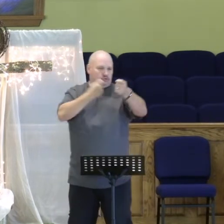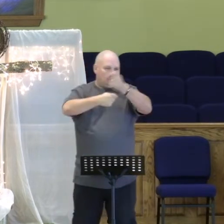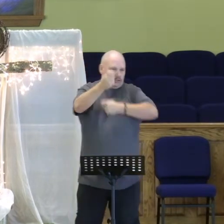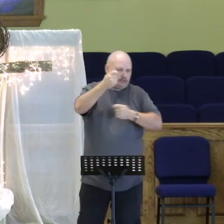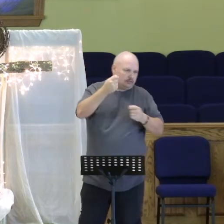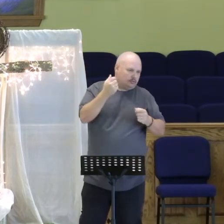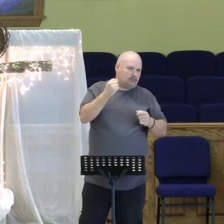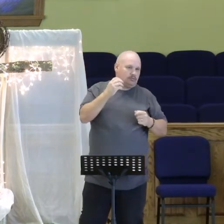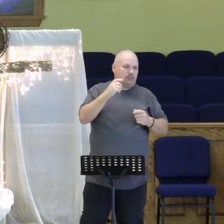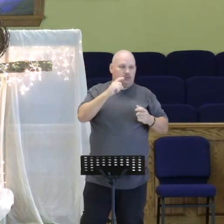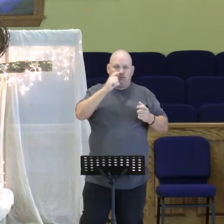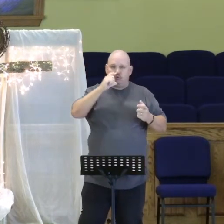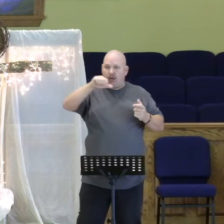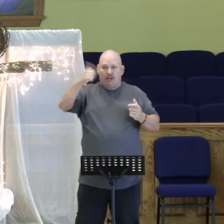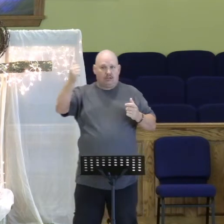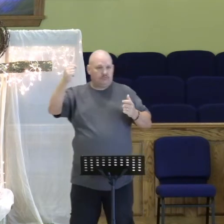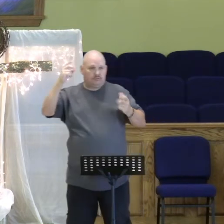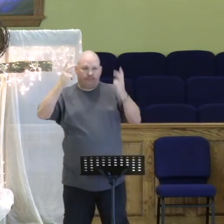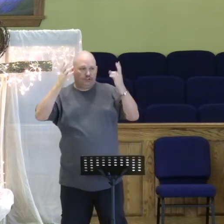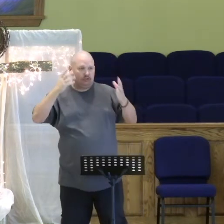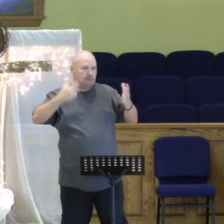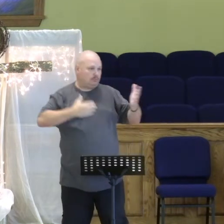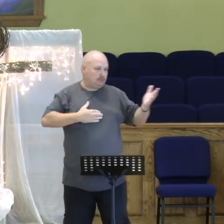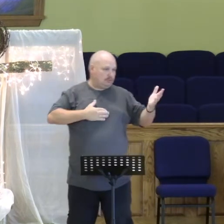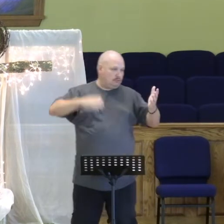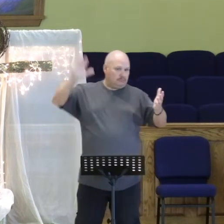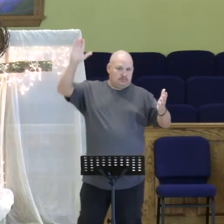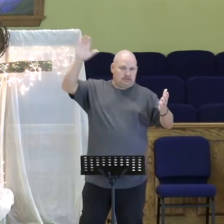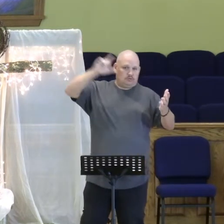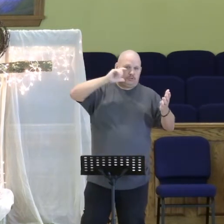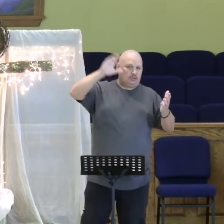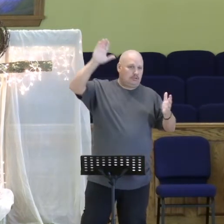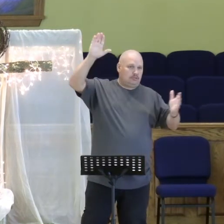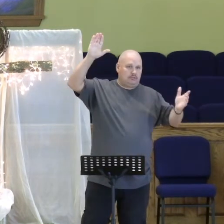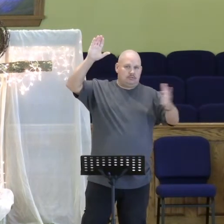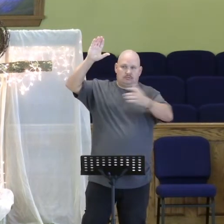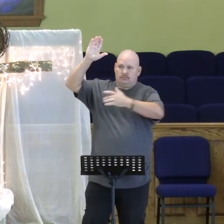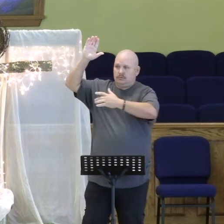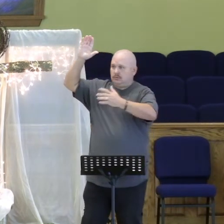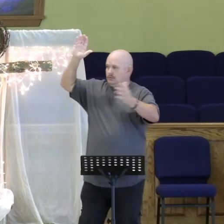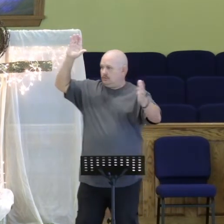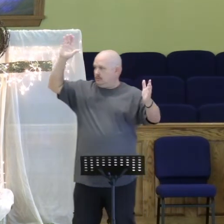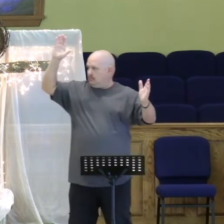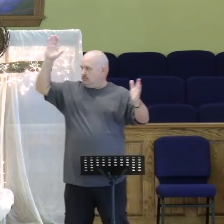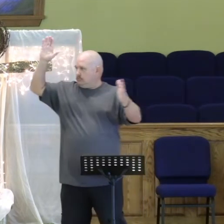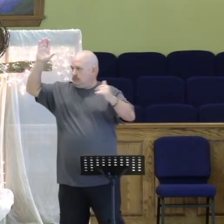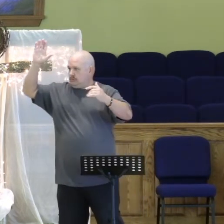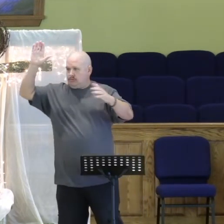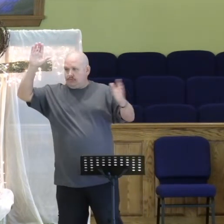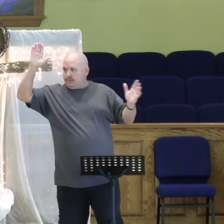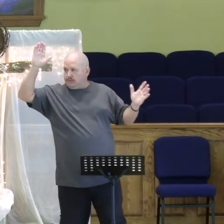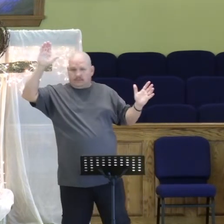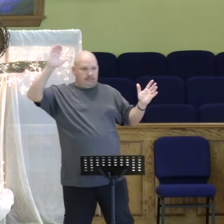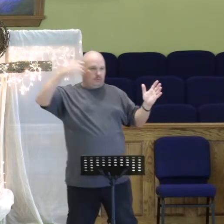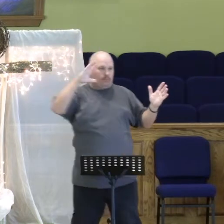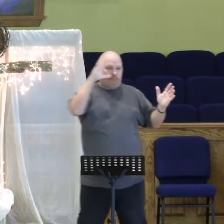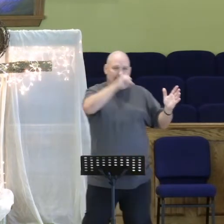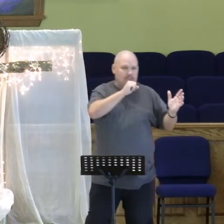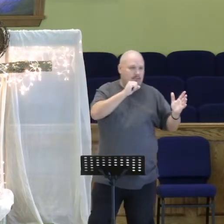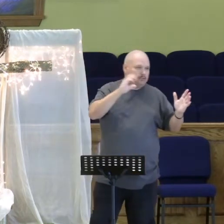and you can exchange it for a gift. And are there any other first-time visitors? Just raise your hand. I don't want to miss